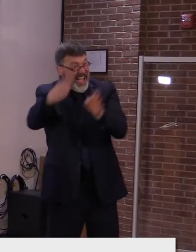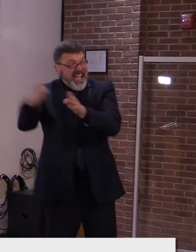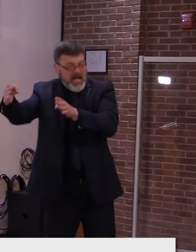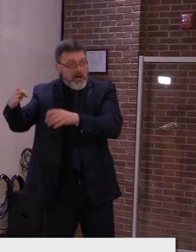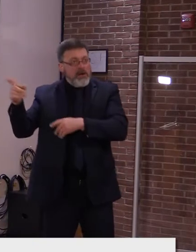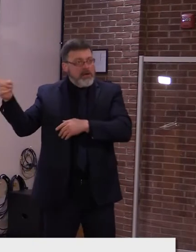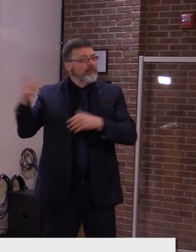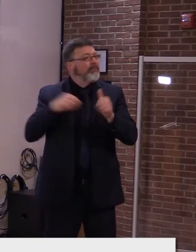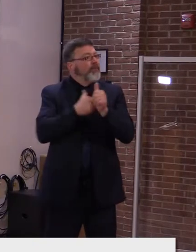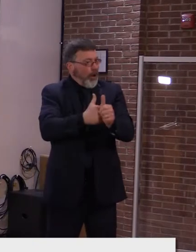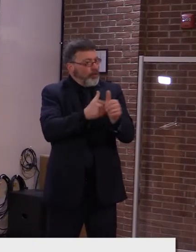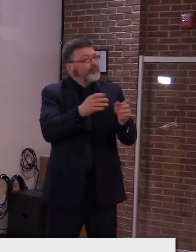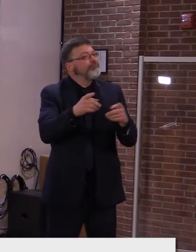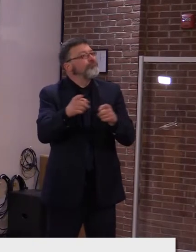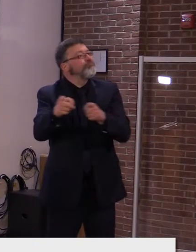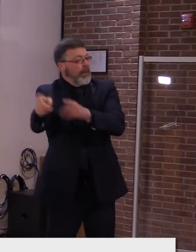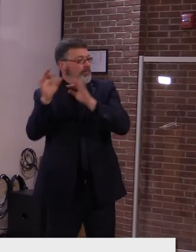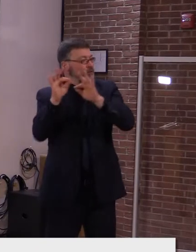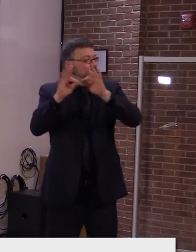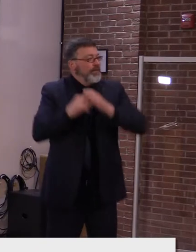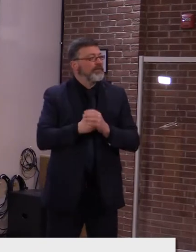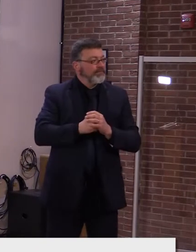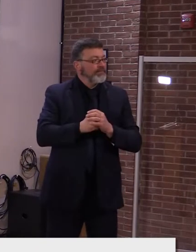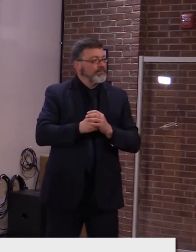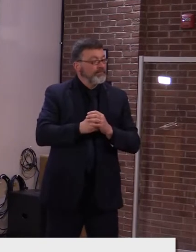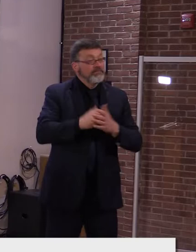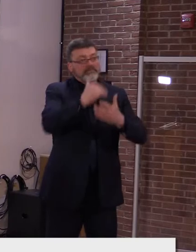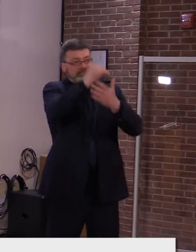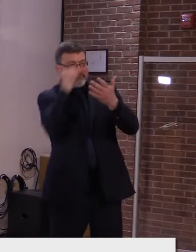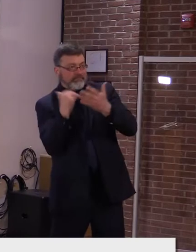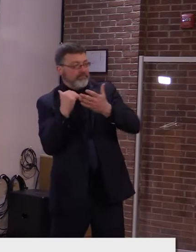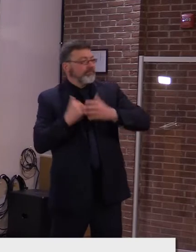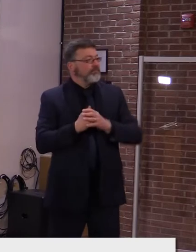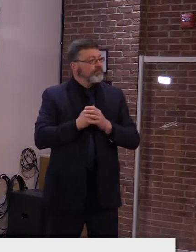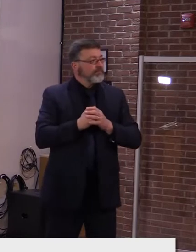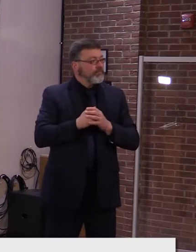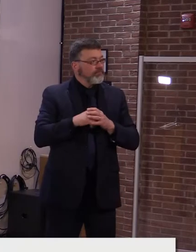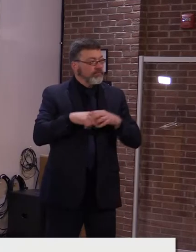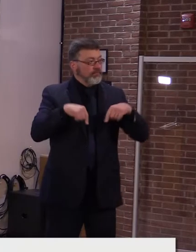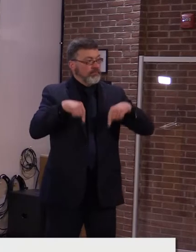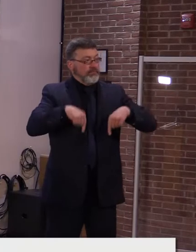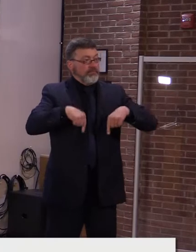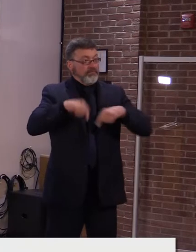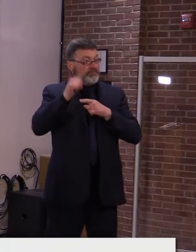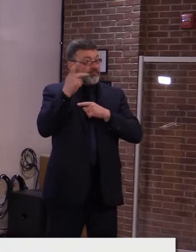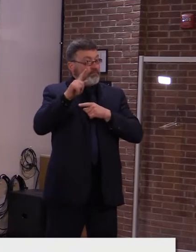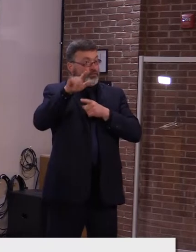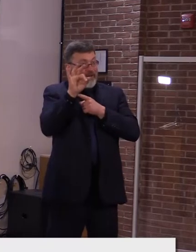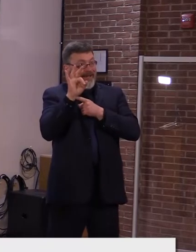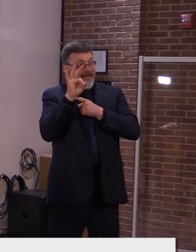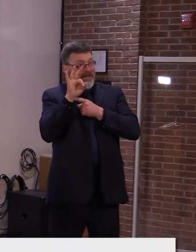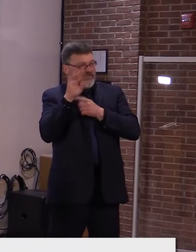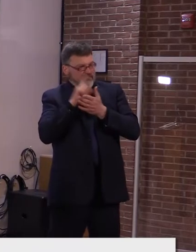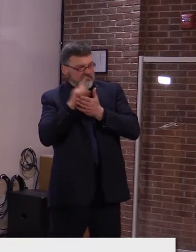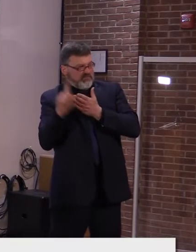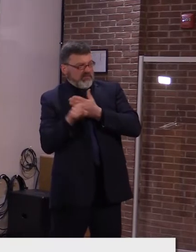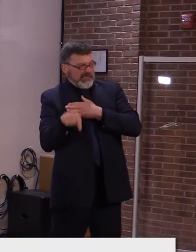out-of-state college students and part-time Vermont residents. You can make an appointment on the state's website